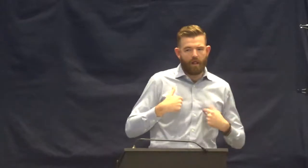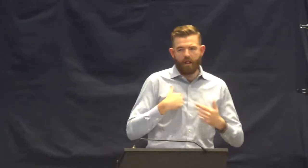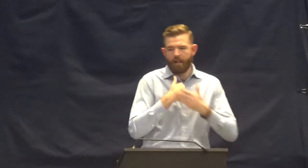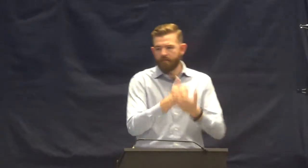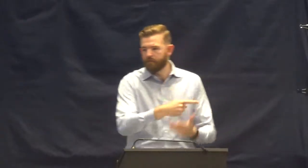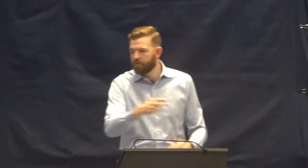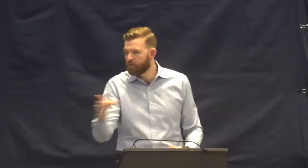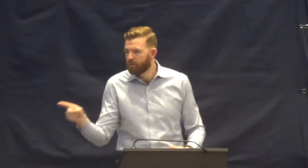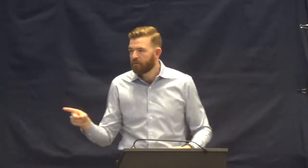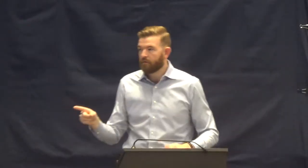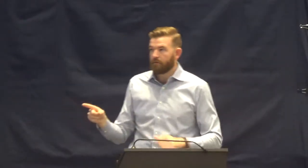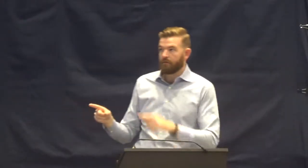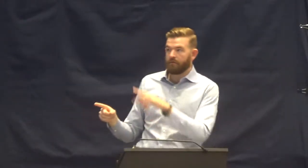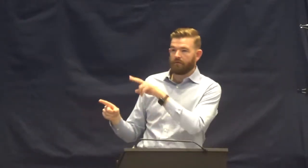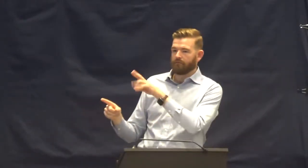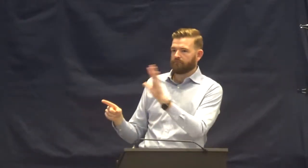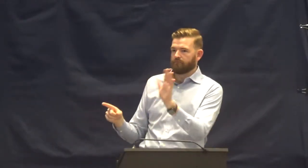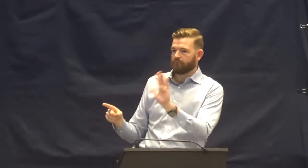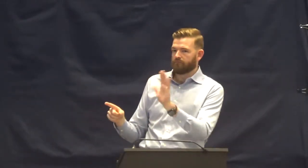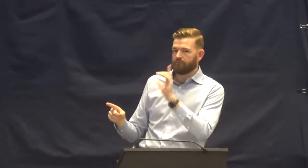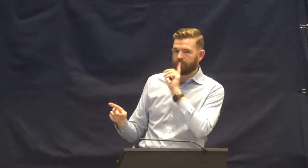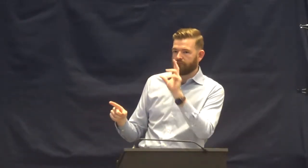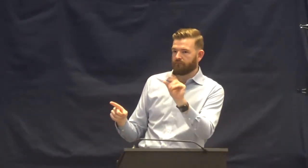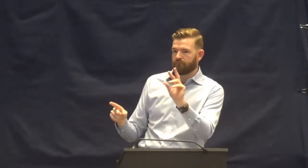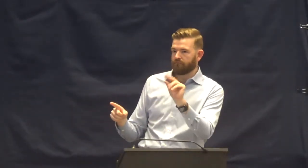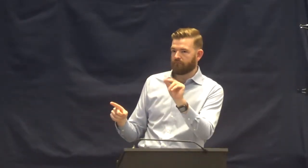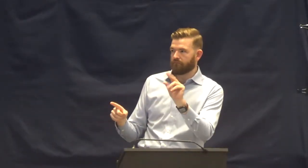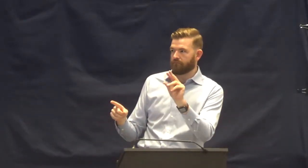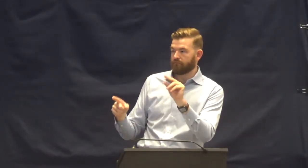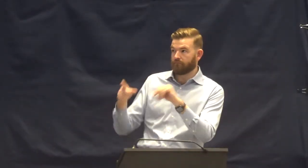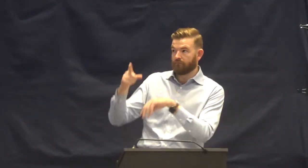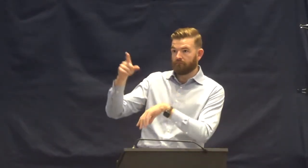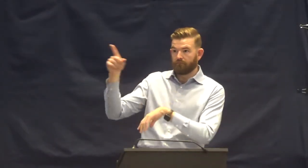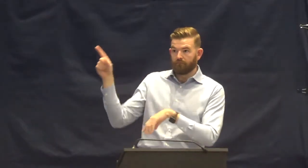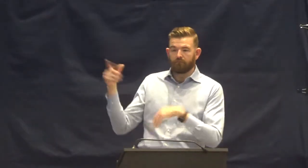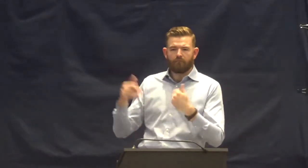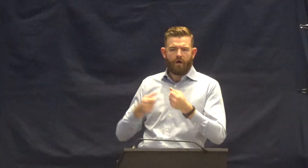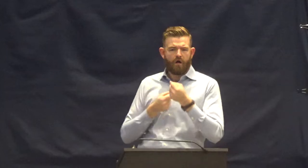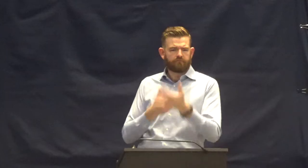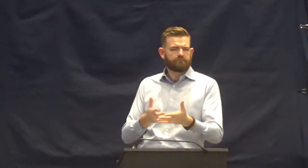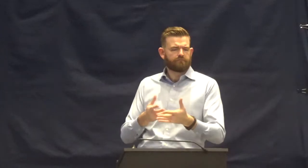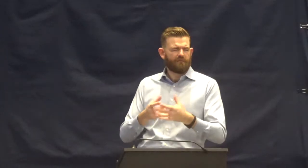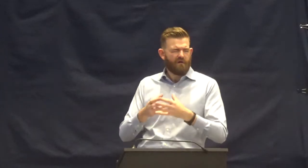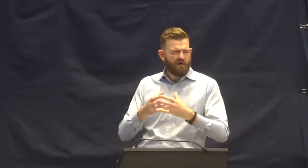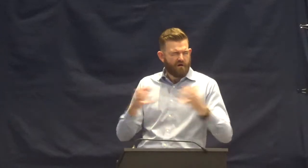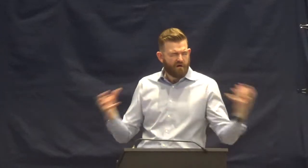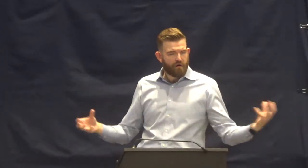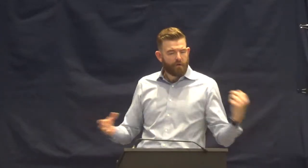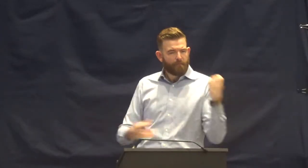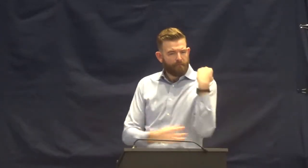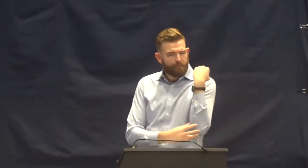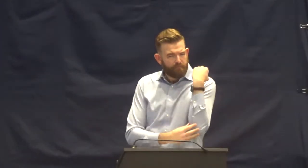Because the wealthy Europeans just wanted to make themselves feel good that they were helping these other people, when